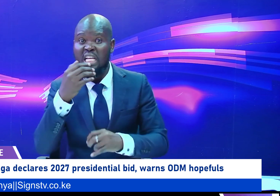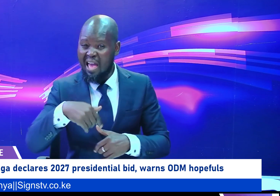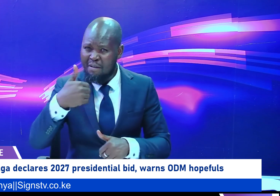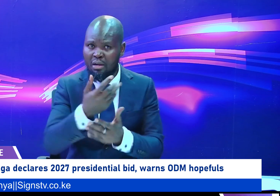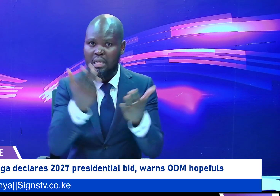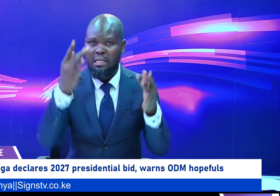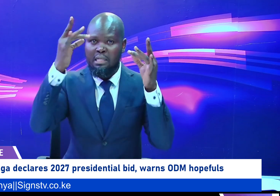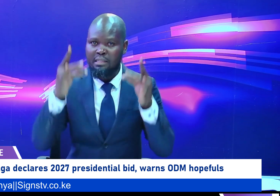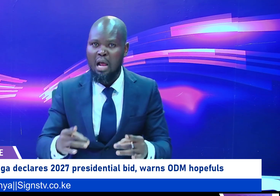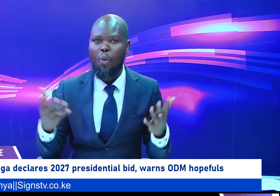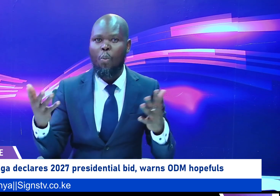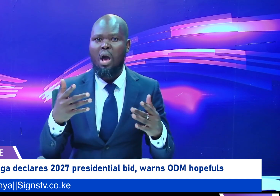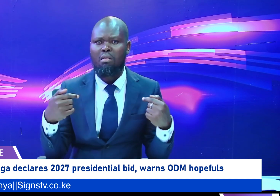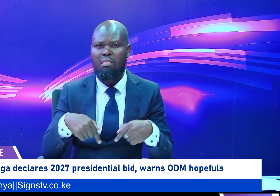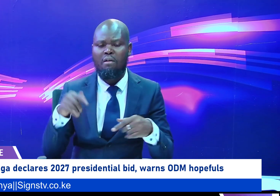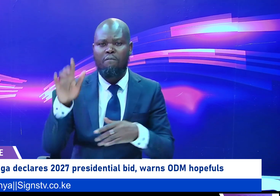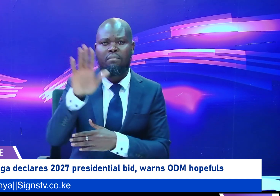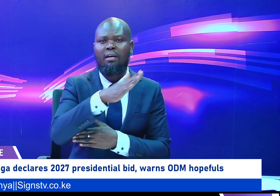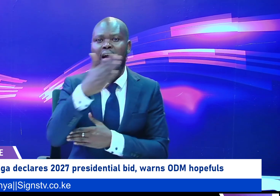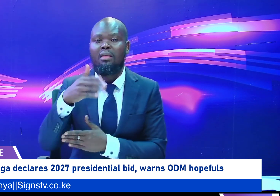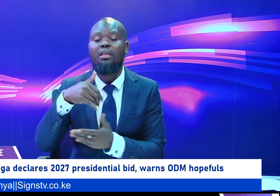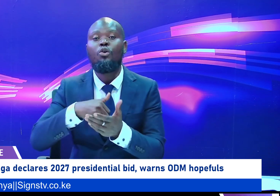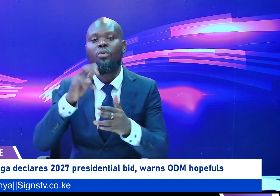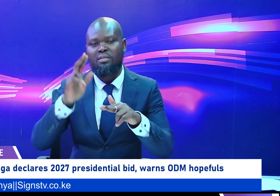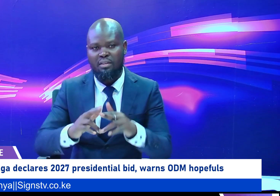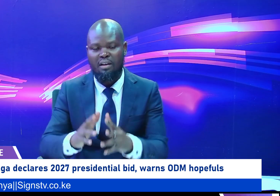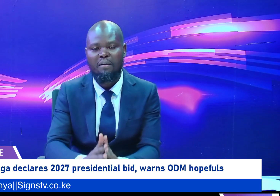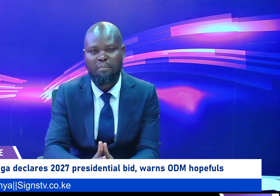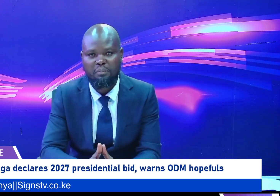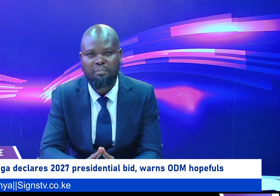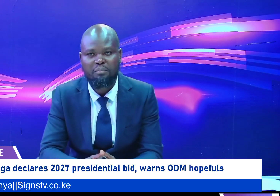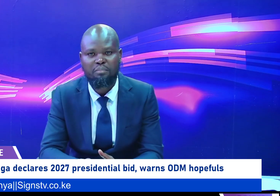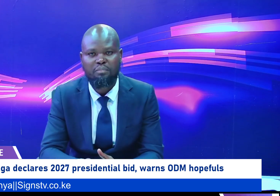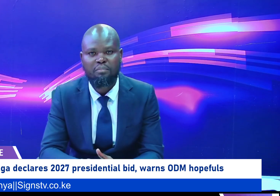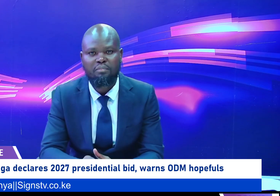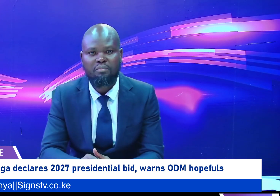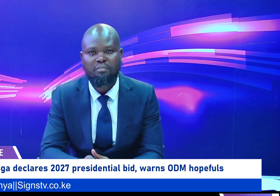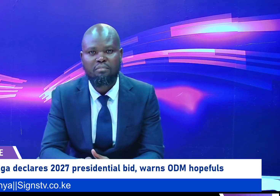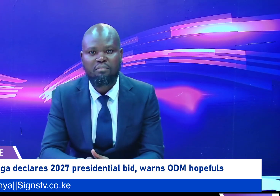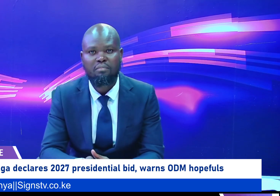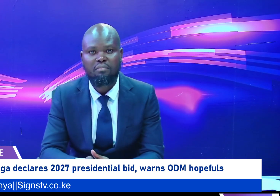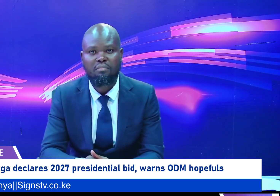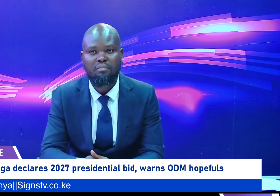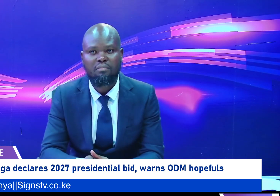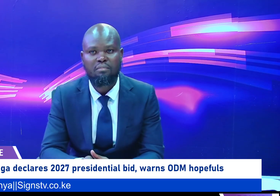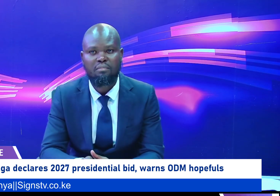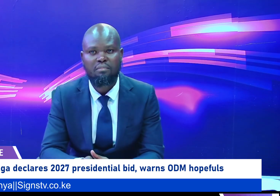Oburu told potential candidates eyeing the ODM ticket to look elsewhere.